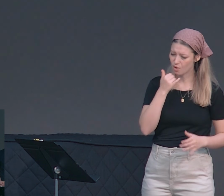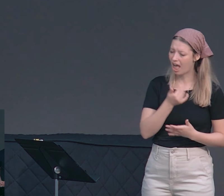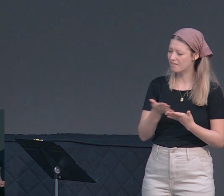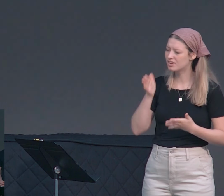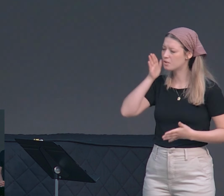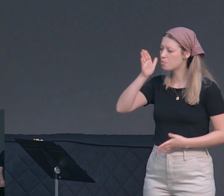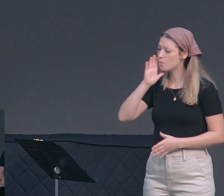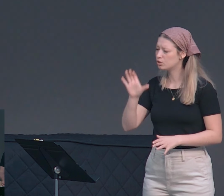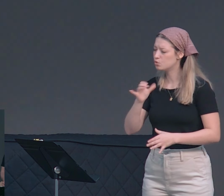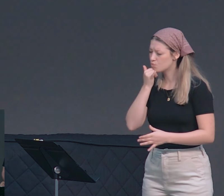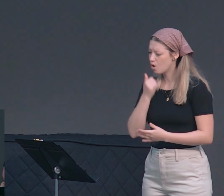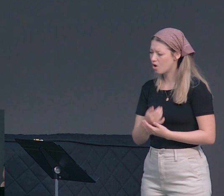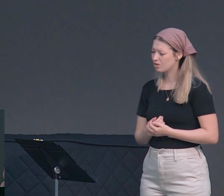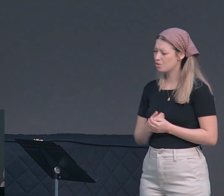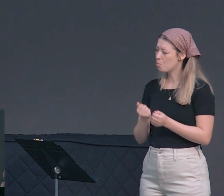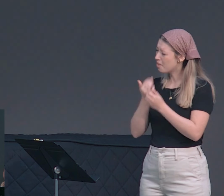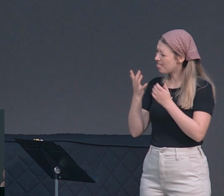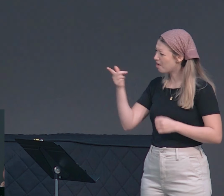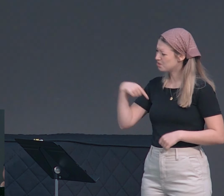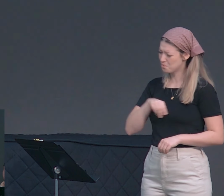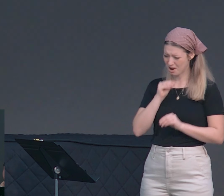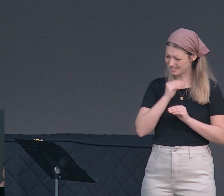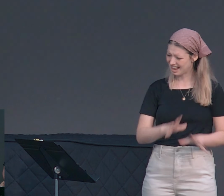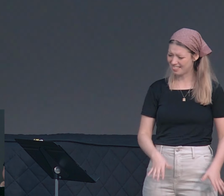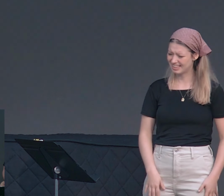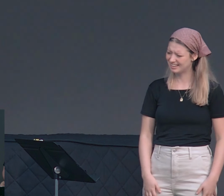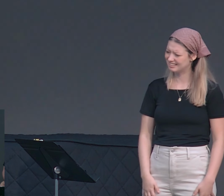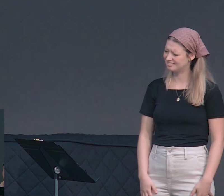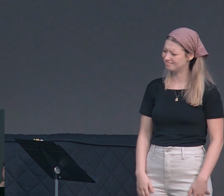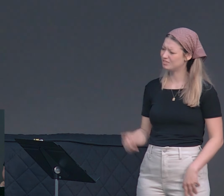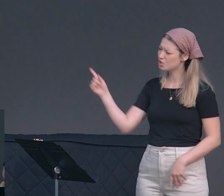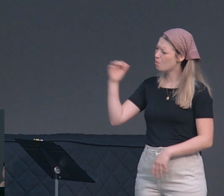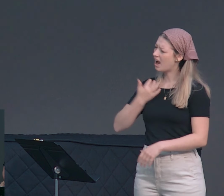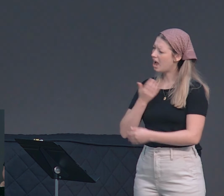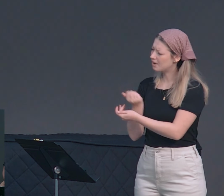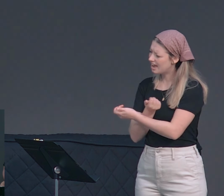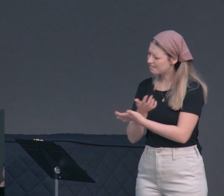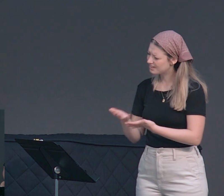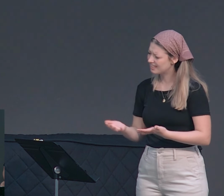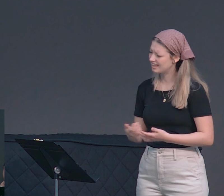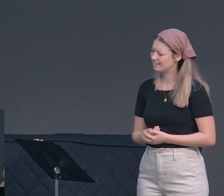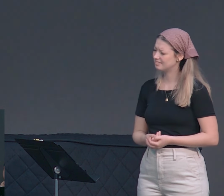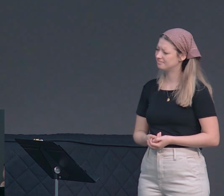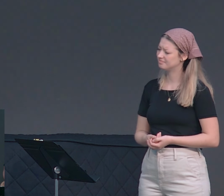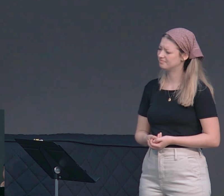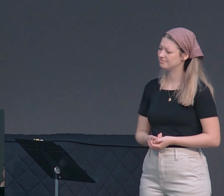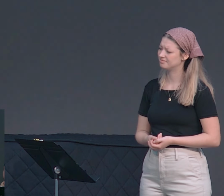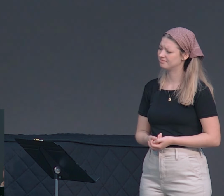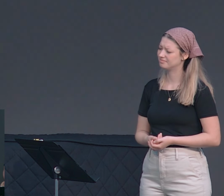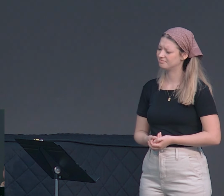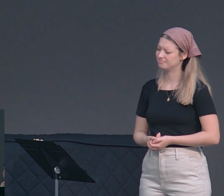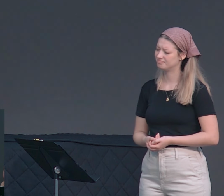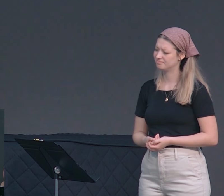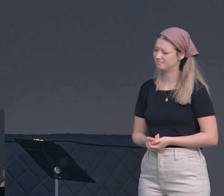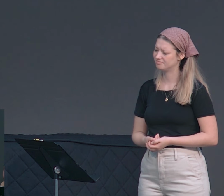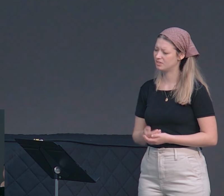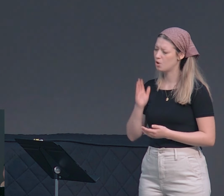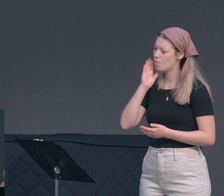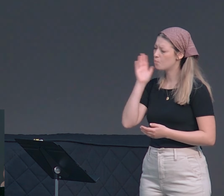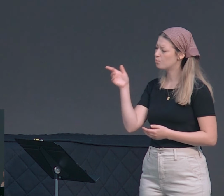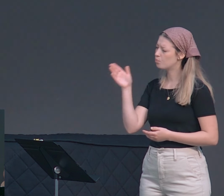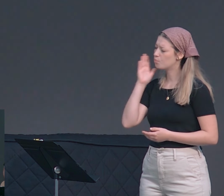are nothing. You are everything. We give all the glory, all the honor to you, just as the Father wished. In Jesus' name